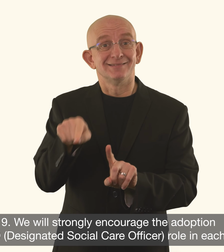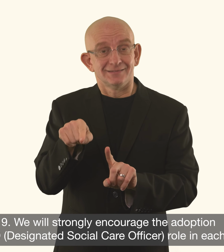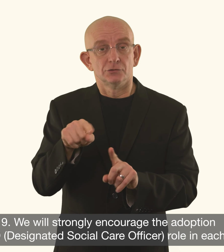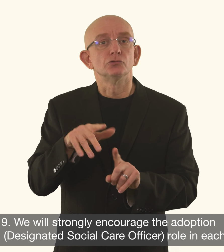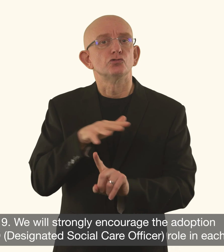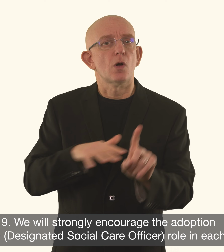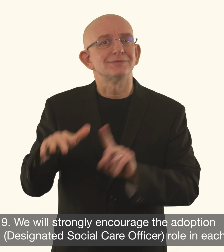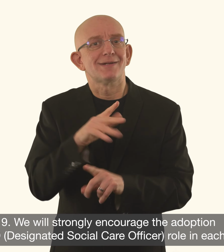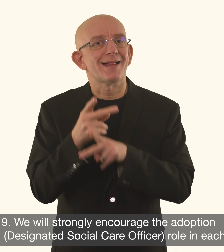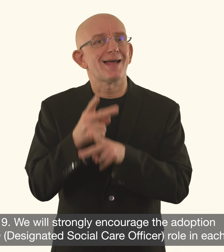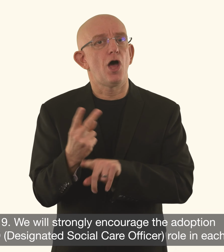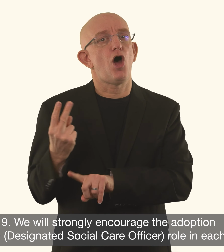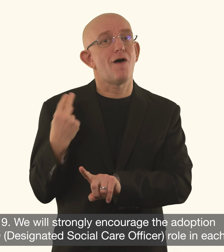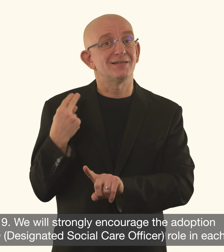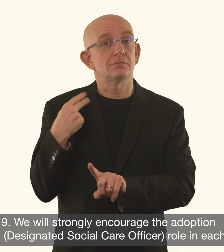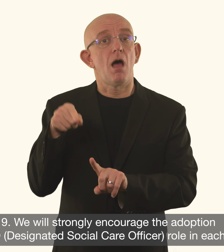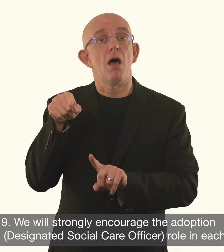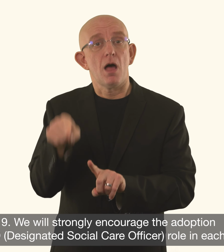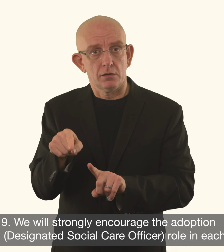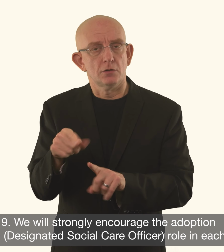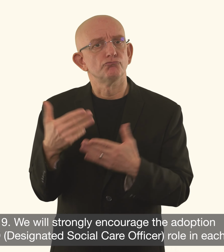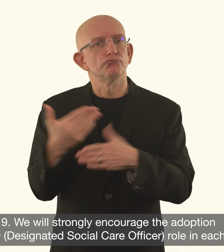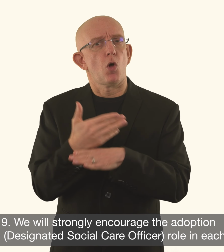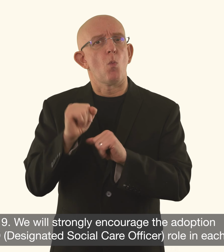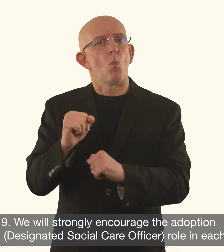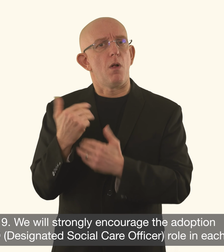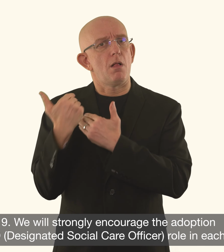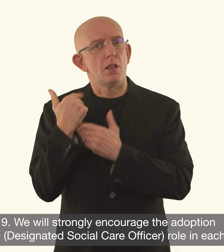Officer, role in each local area. 9.